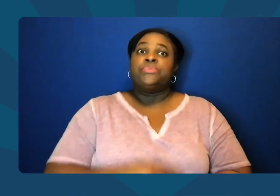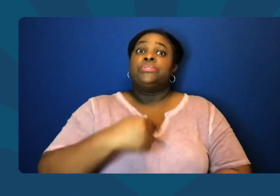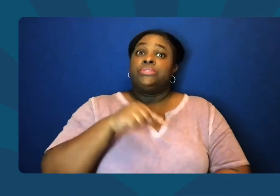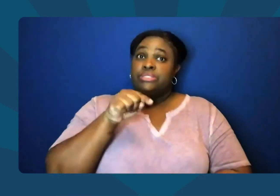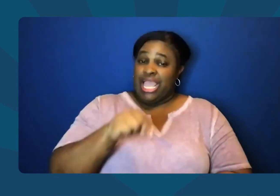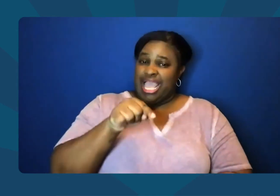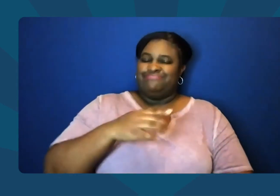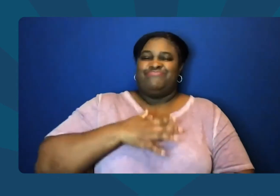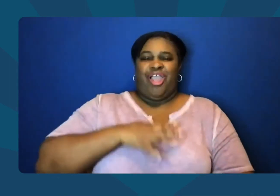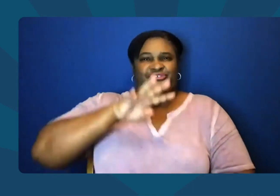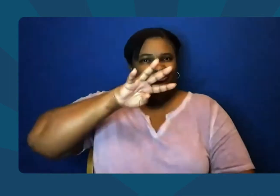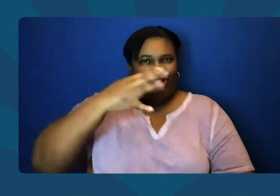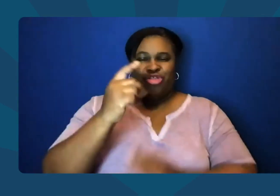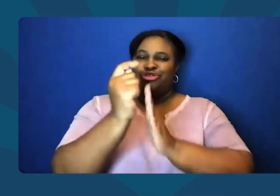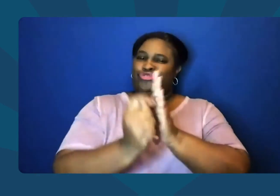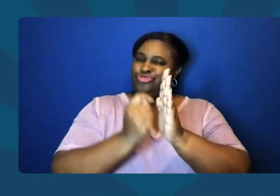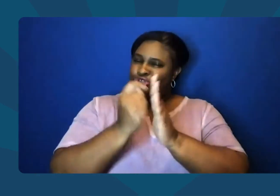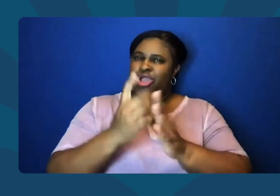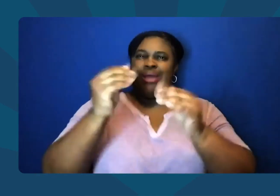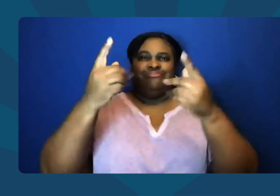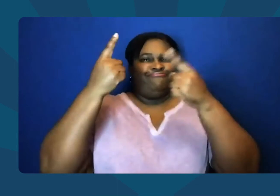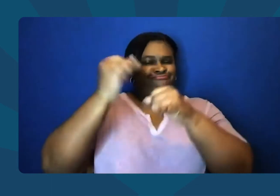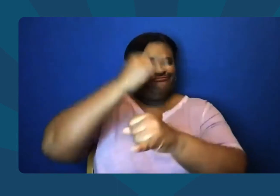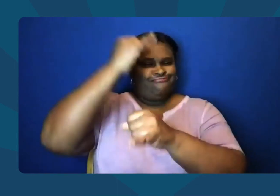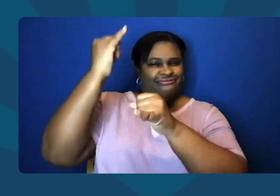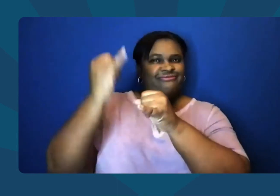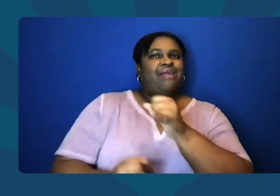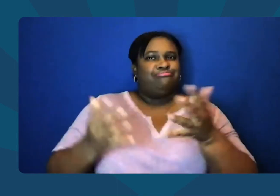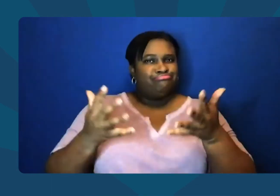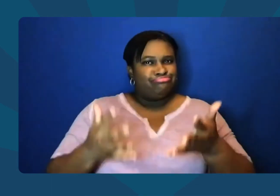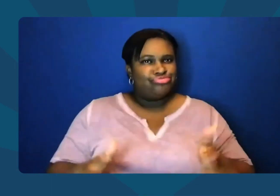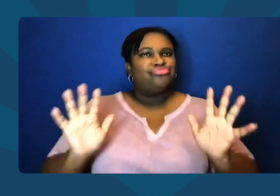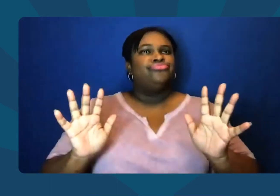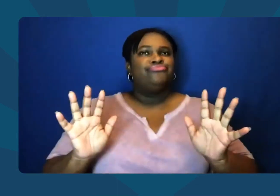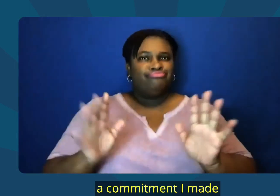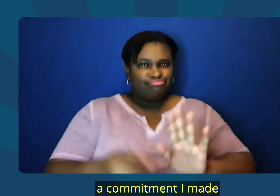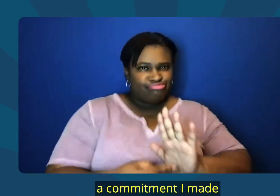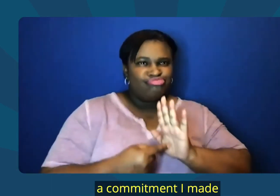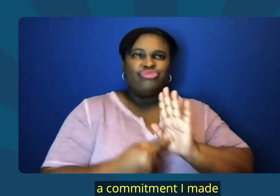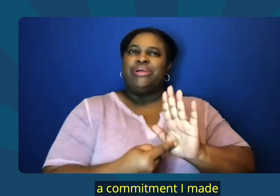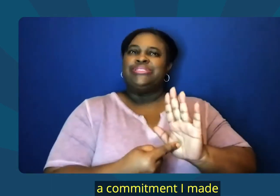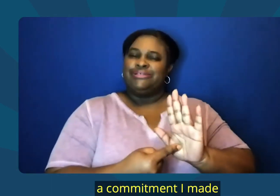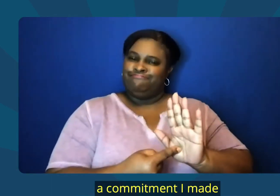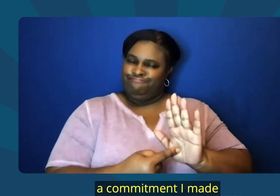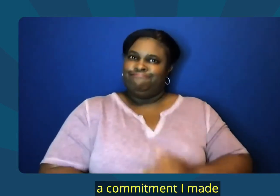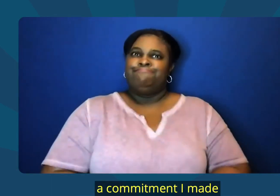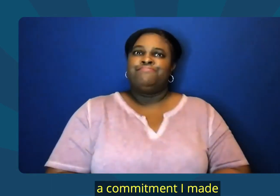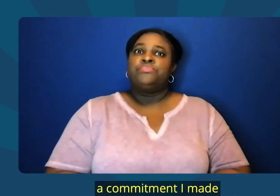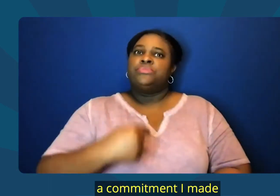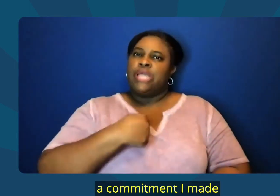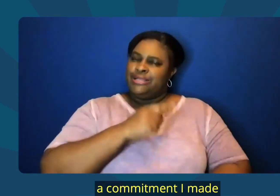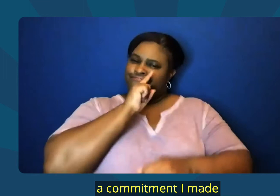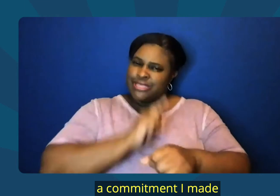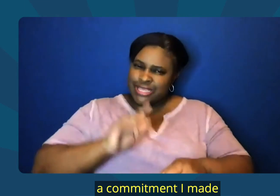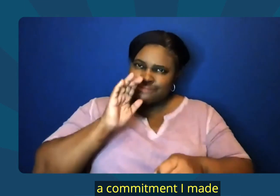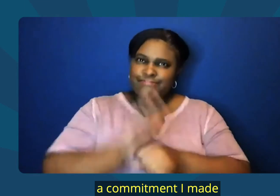This will be my 4th and final term as a state representative, a commitment I made on the